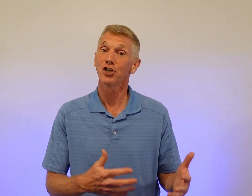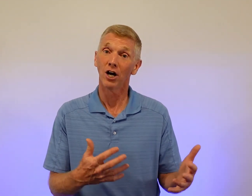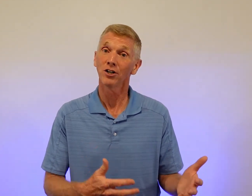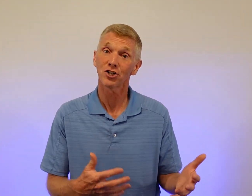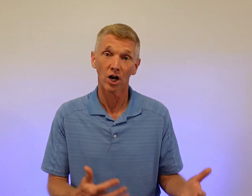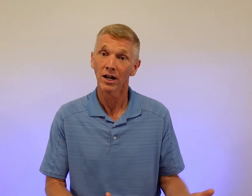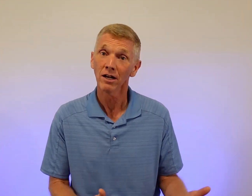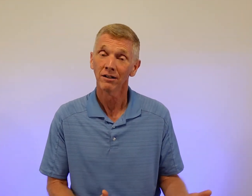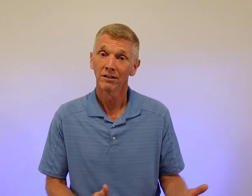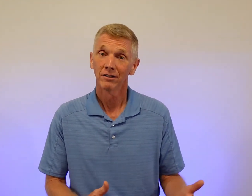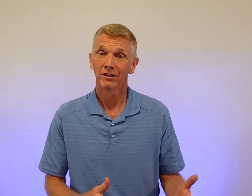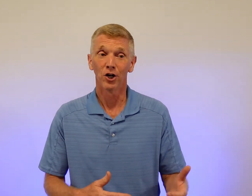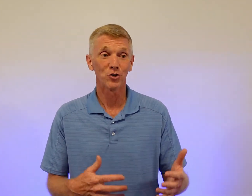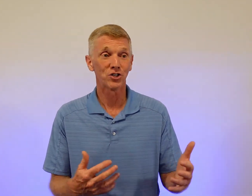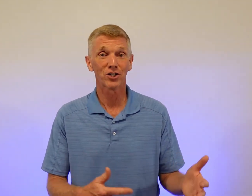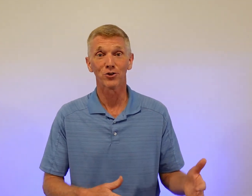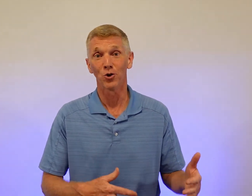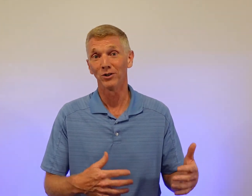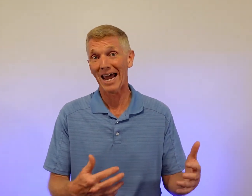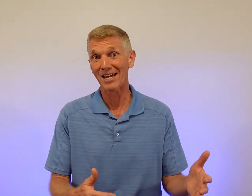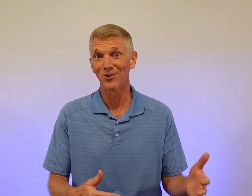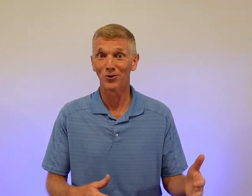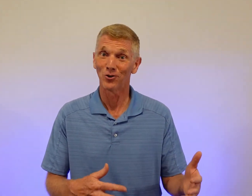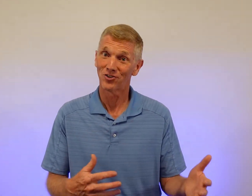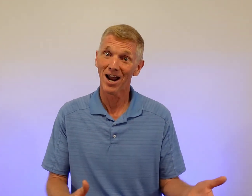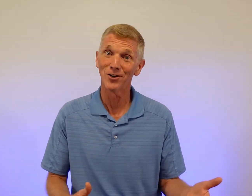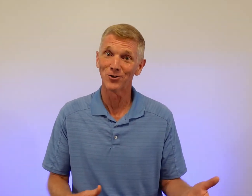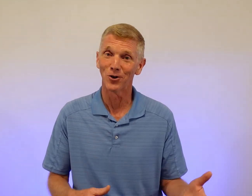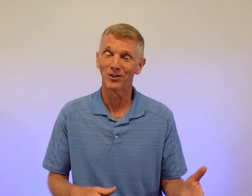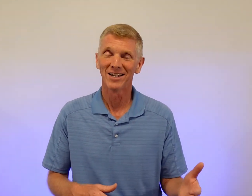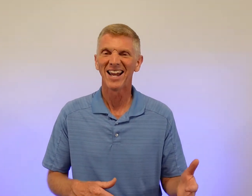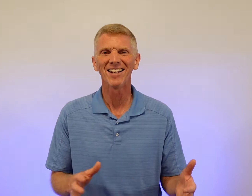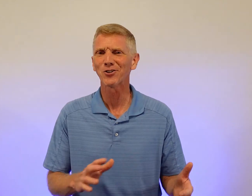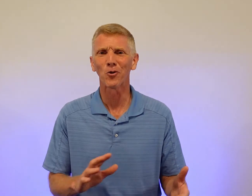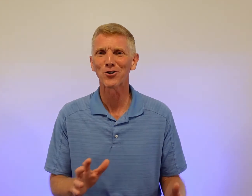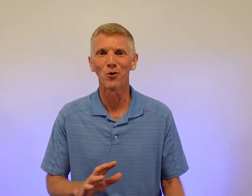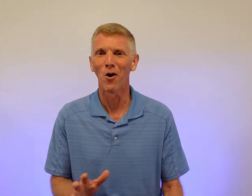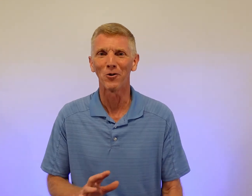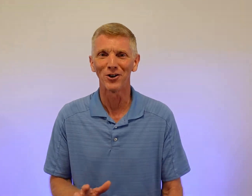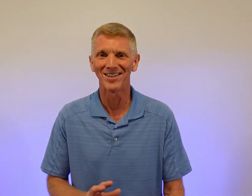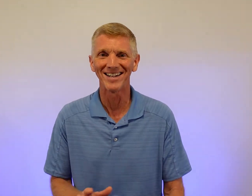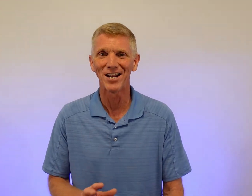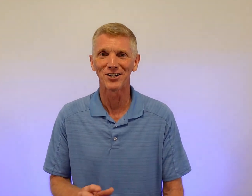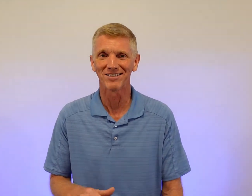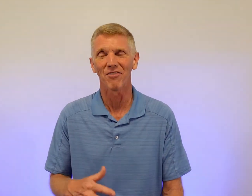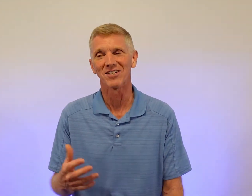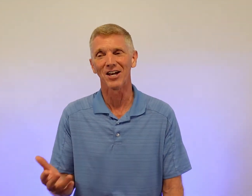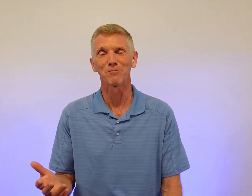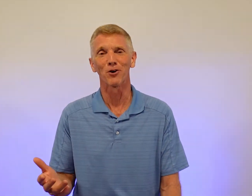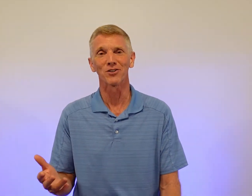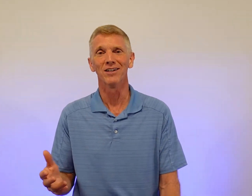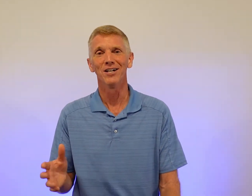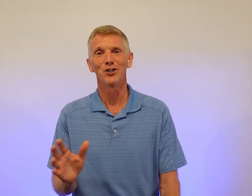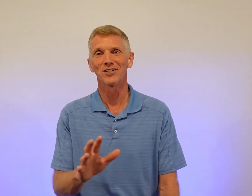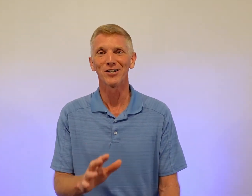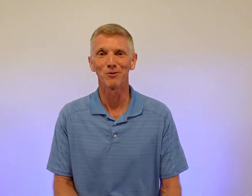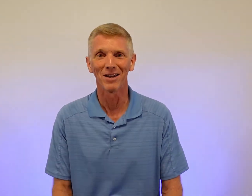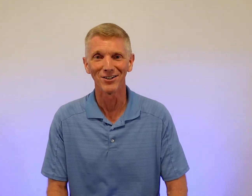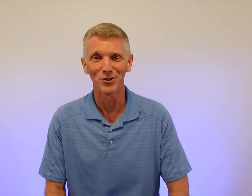young son, 6 years old, 8 years old, 10 years old. It doesn't work so well when you're a teenager because then the salesperson just thinks you're being a stupid